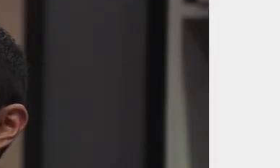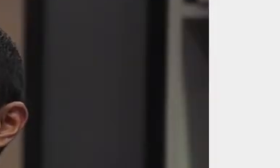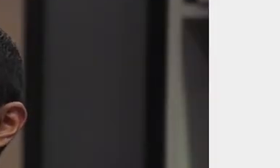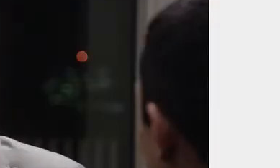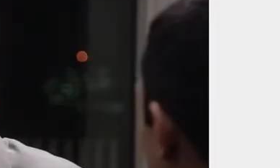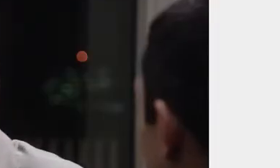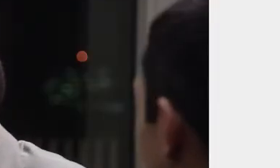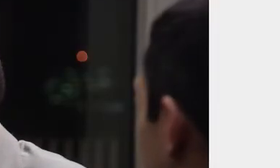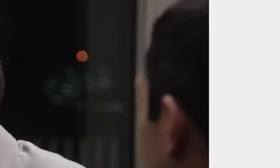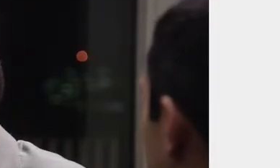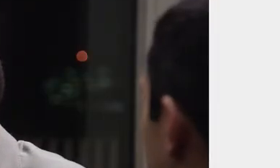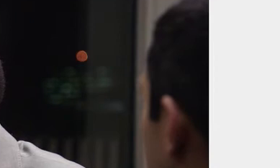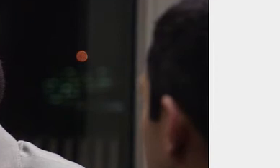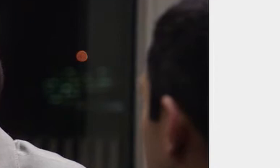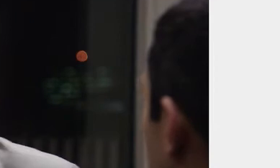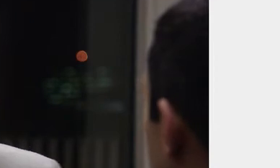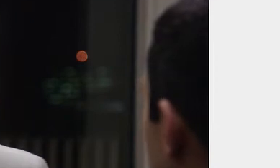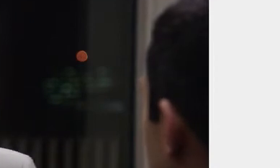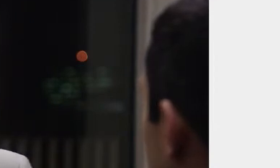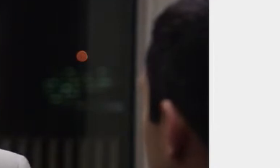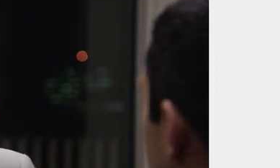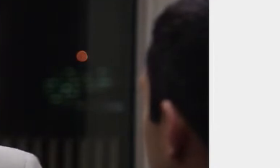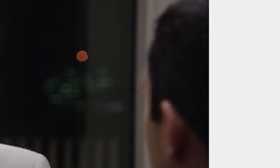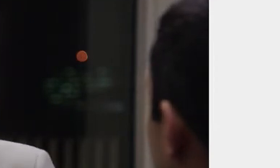And gay too, which is great,